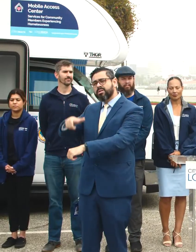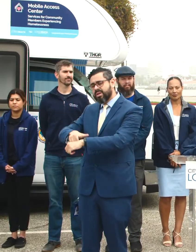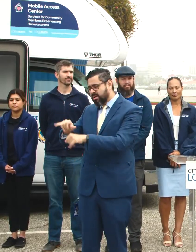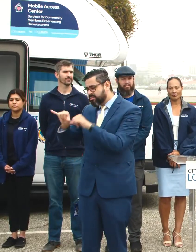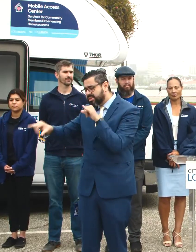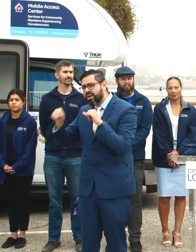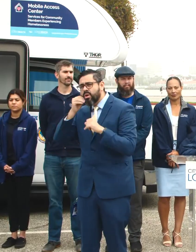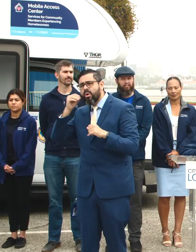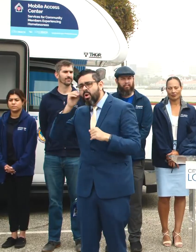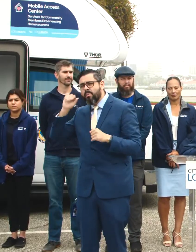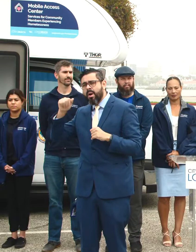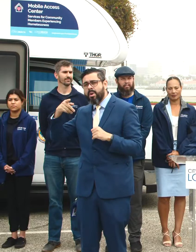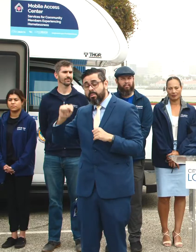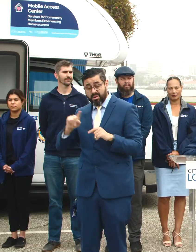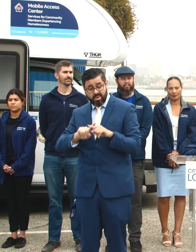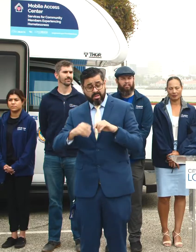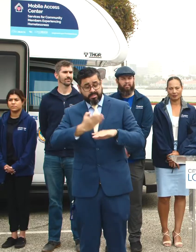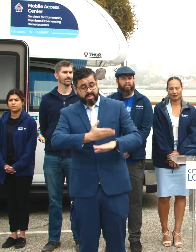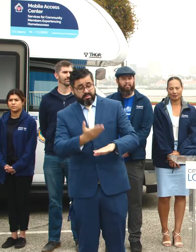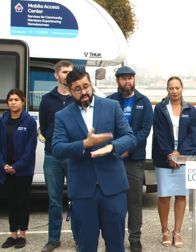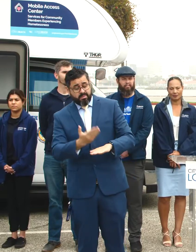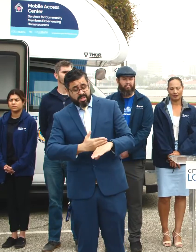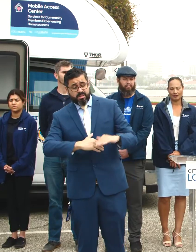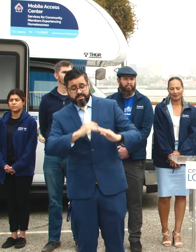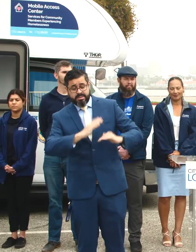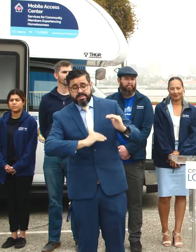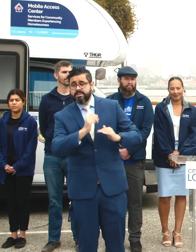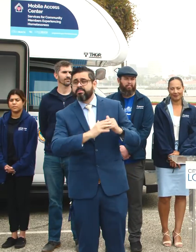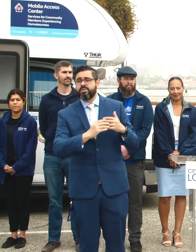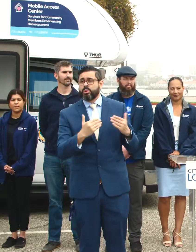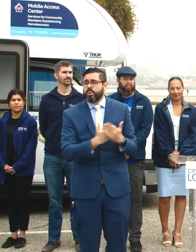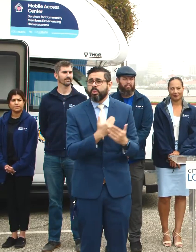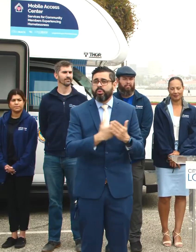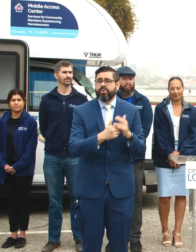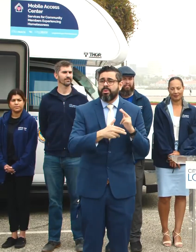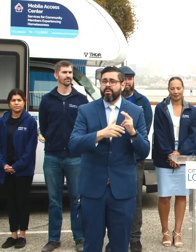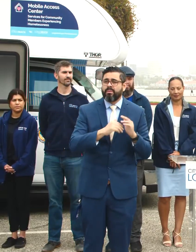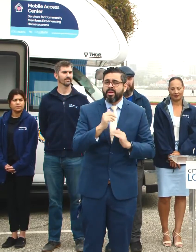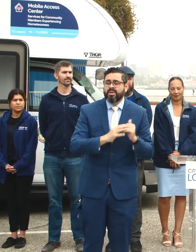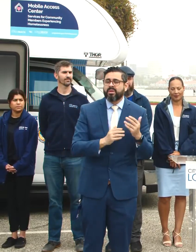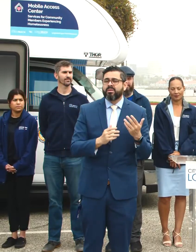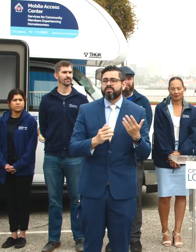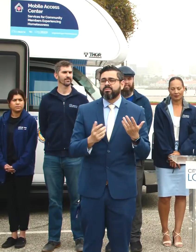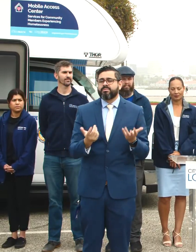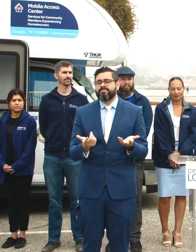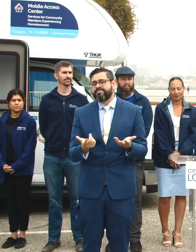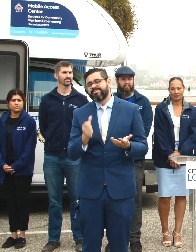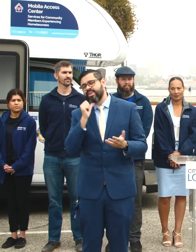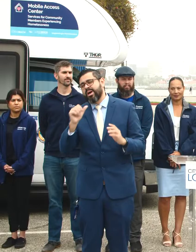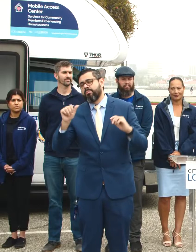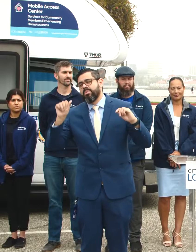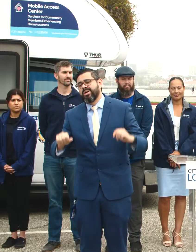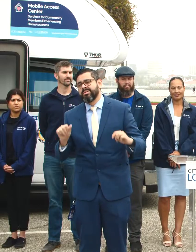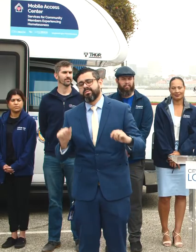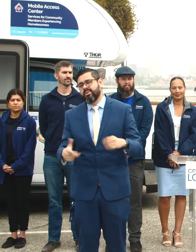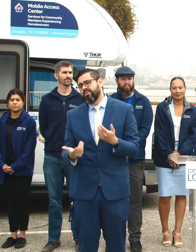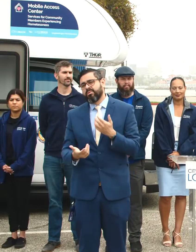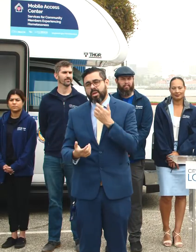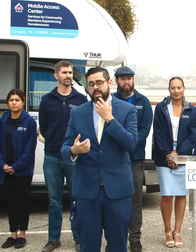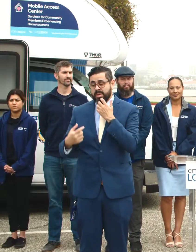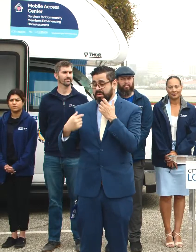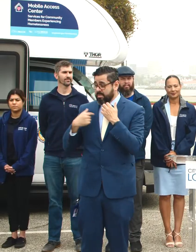can't build our way out of this crisis. If I could snap my fingers and instantly house every person in the city who is unhoused, it